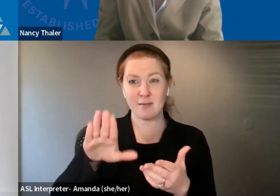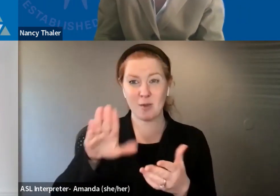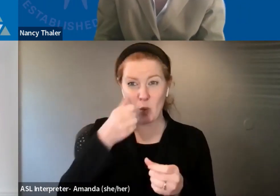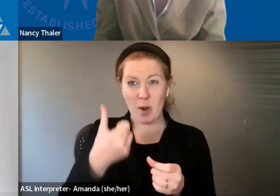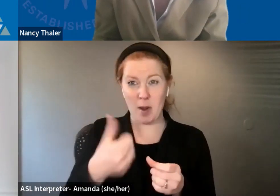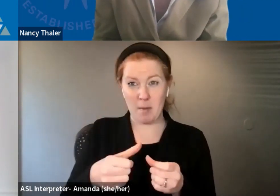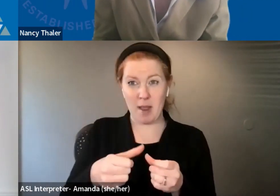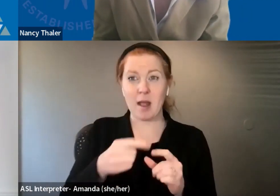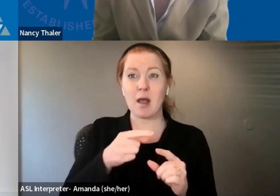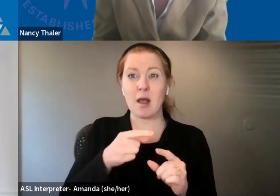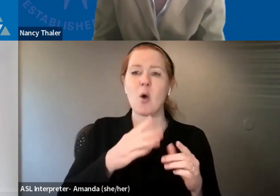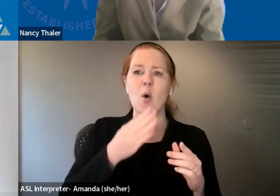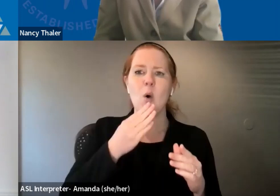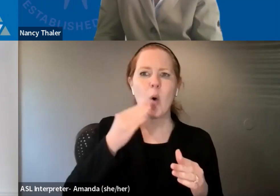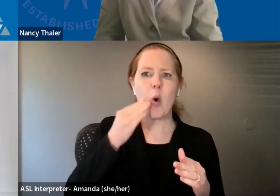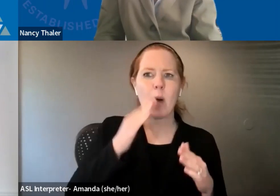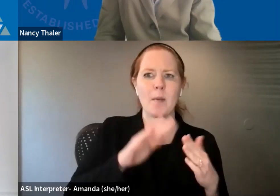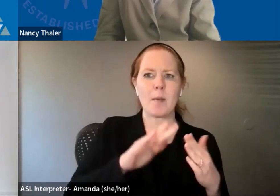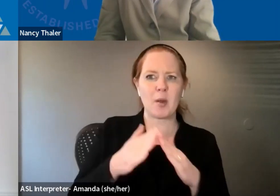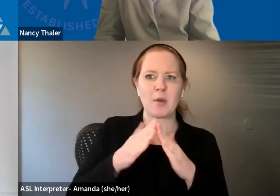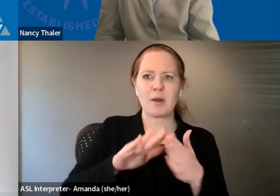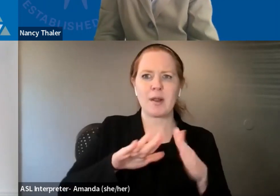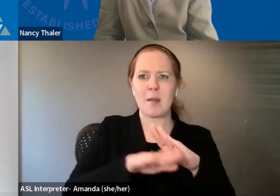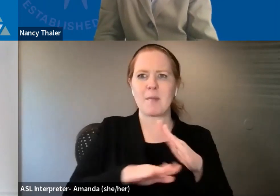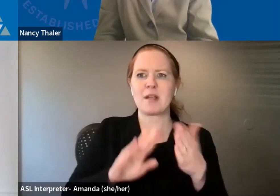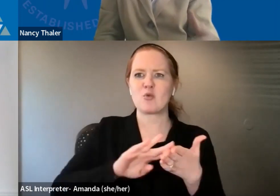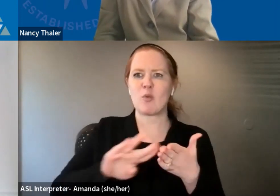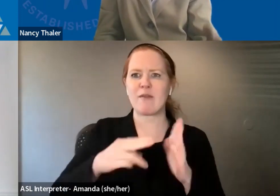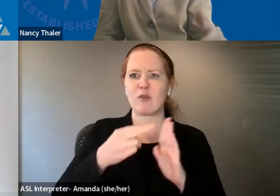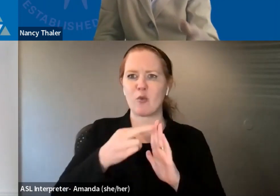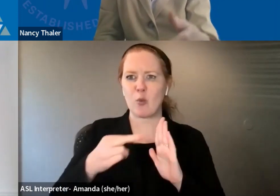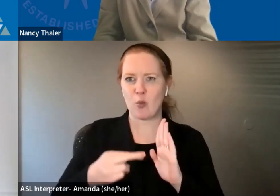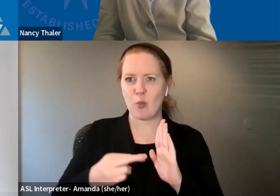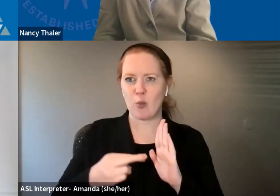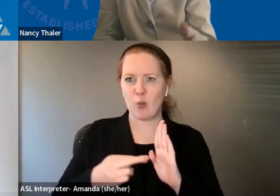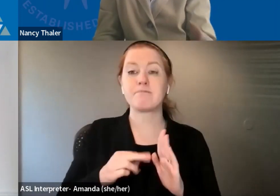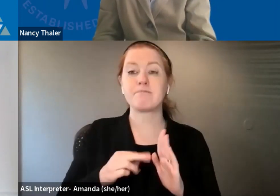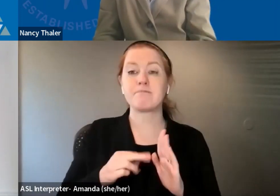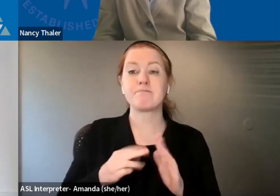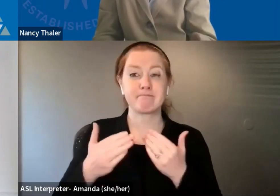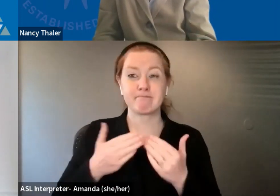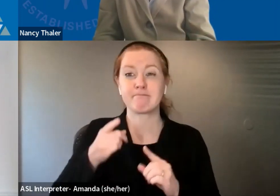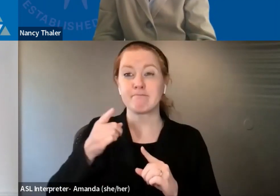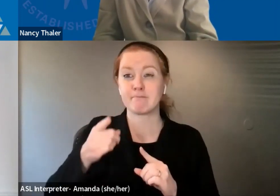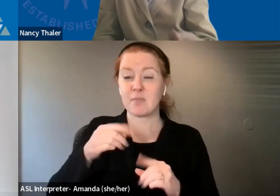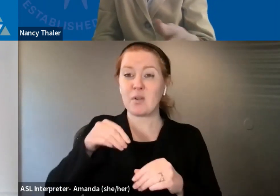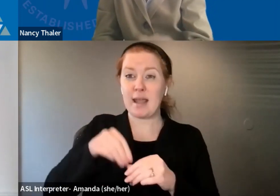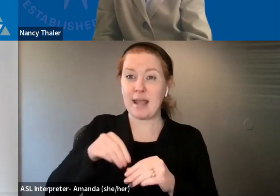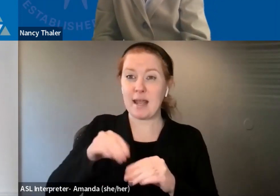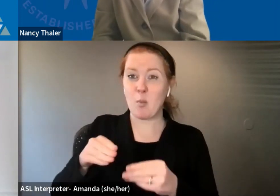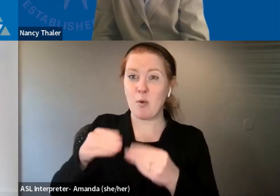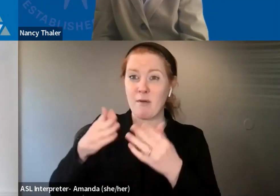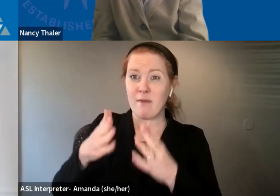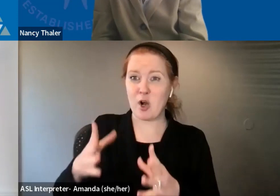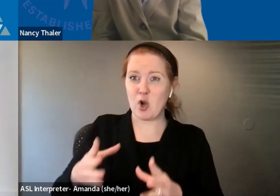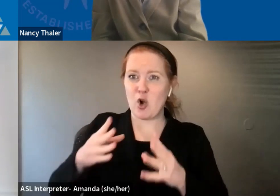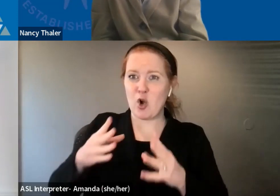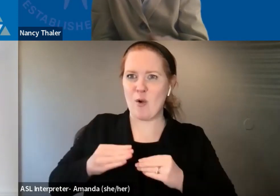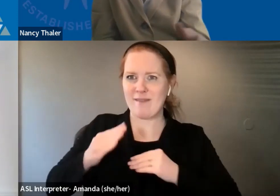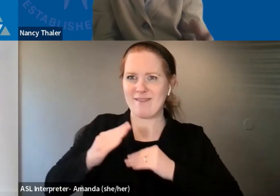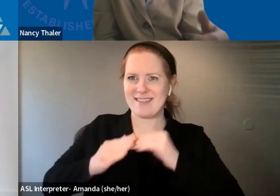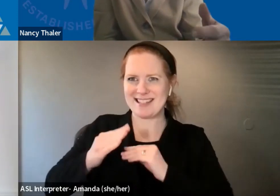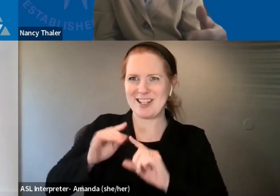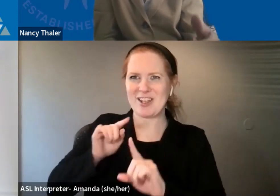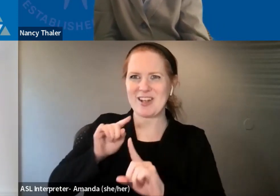community-based waiver rules, the rule is that even when you're in a provider-owned facility,